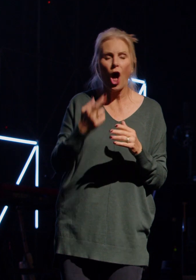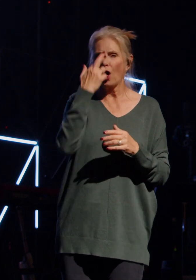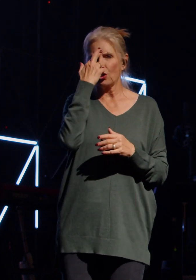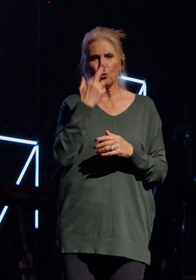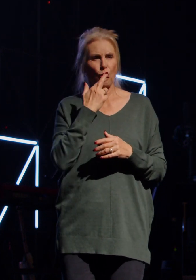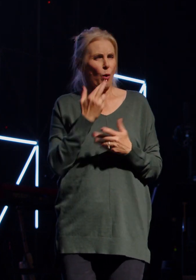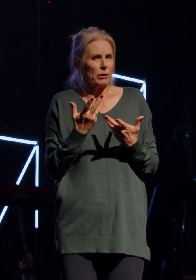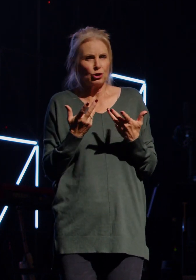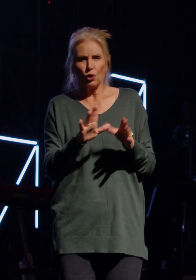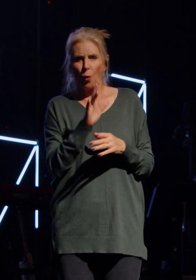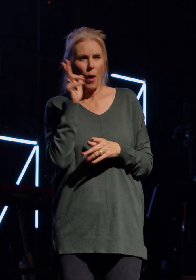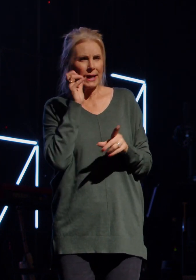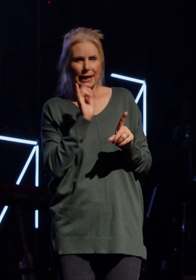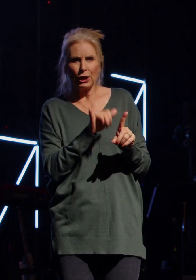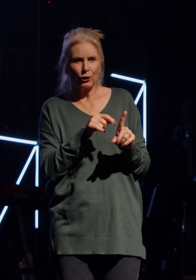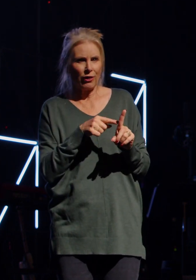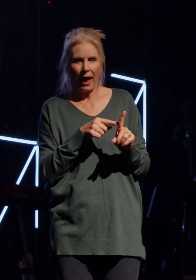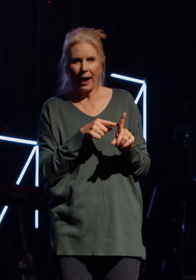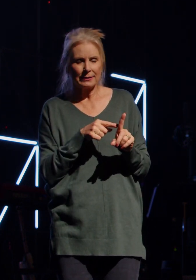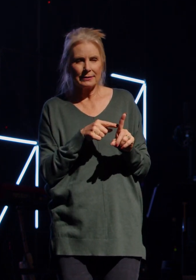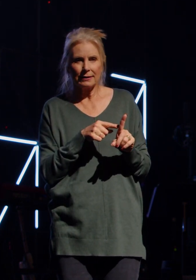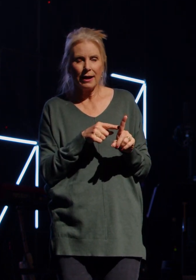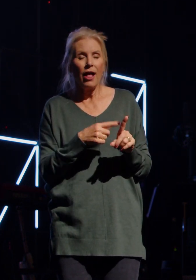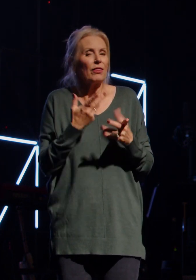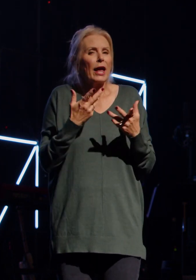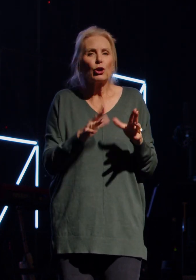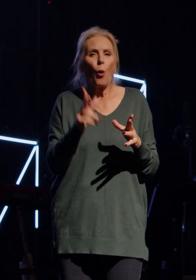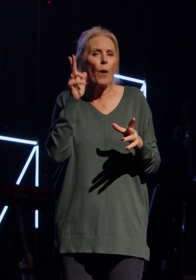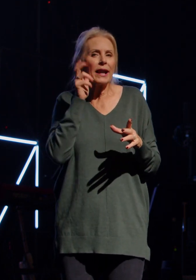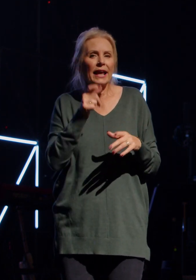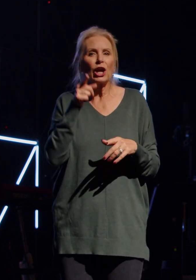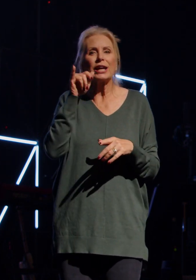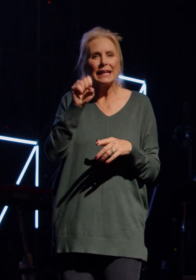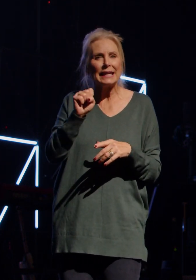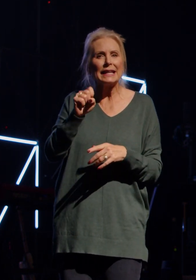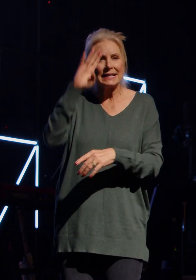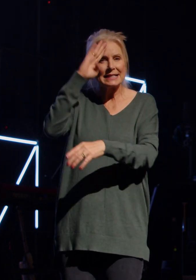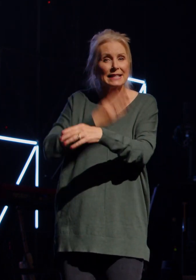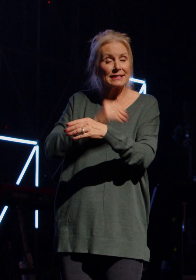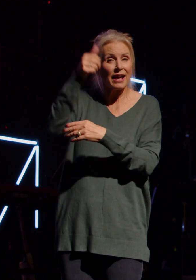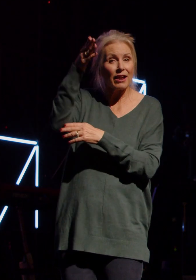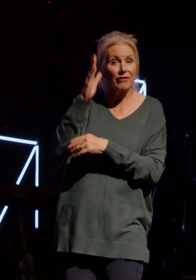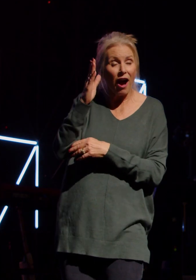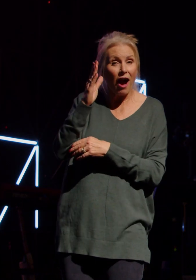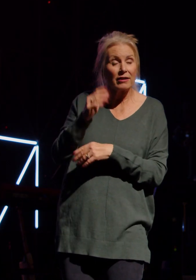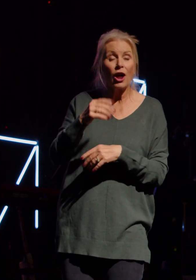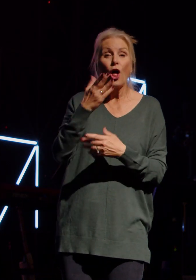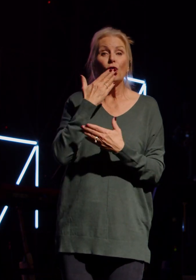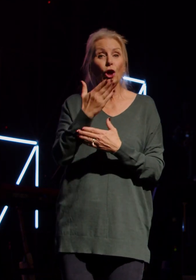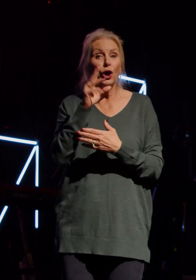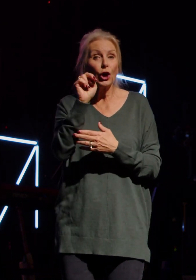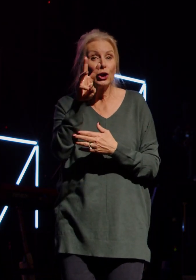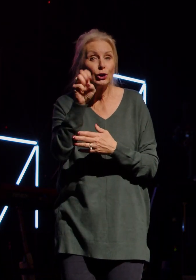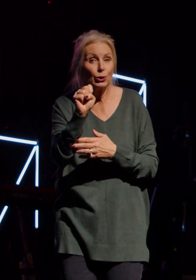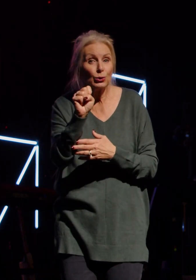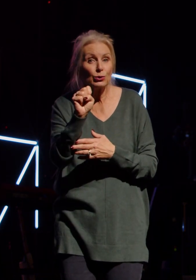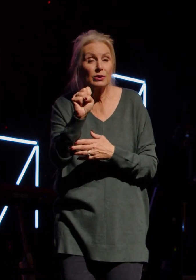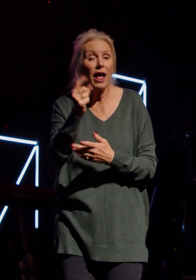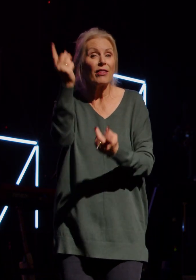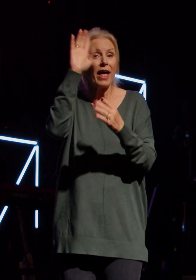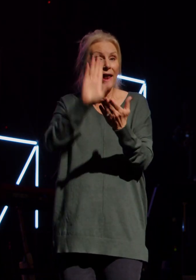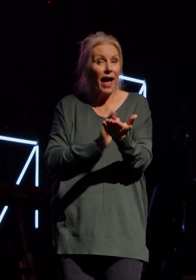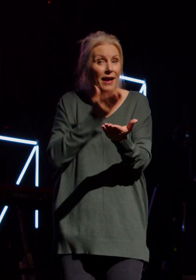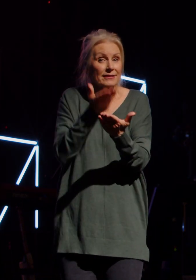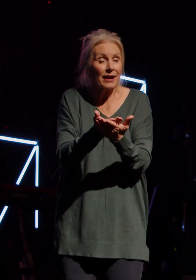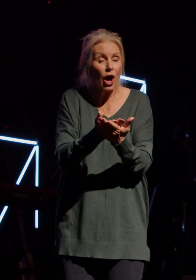at least that part right there. He is the Son of God. I'm going to tell you the good news of the kingdom that has come through Jesus